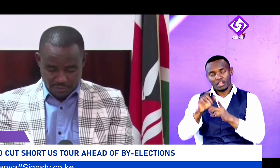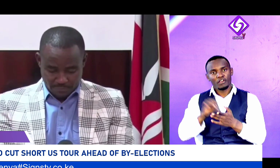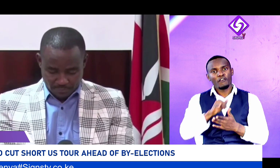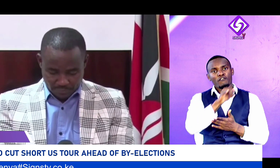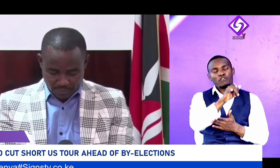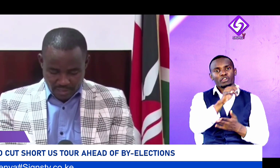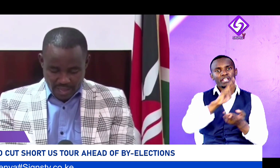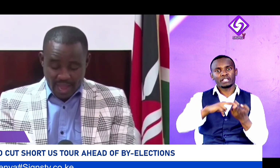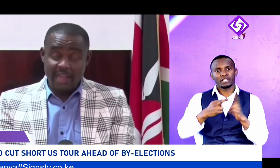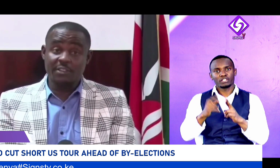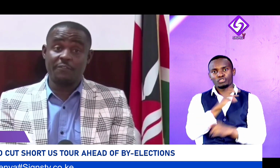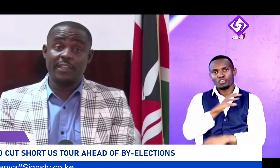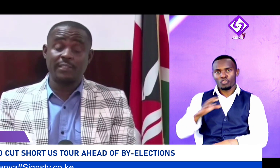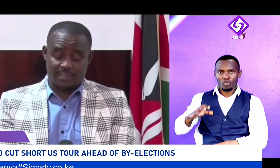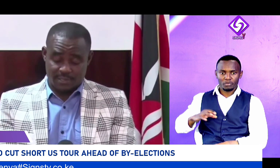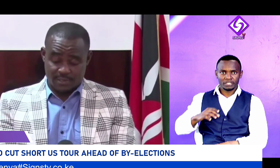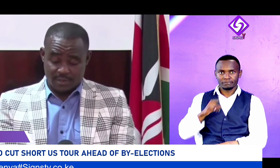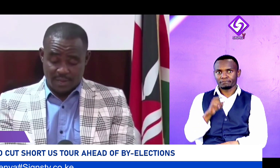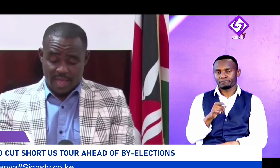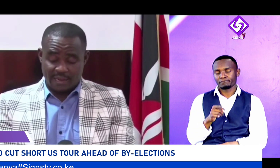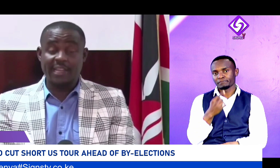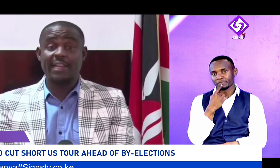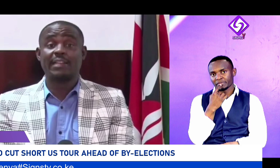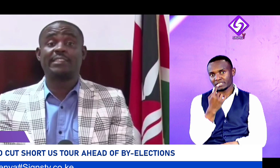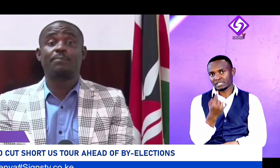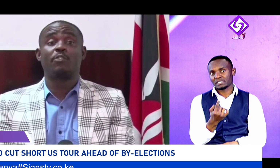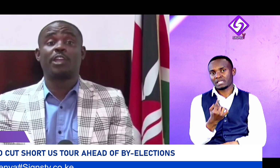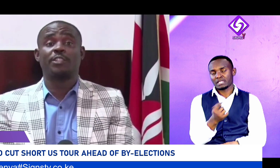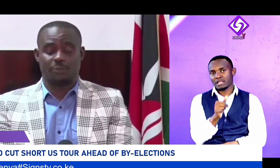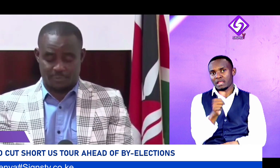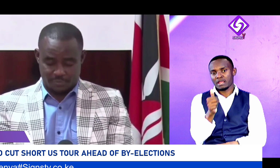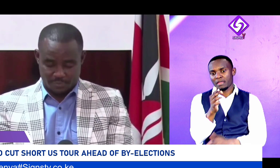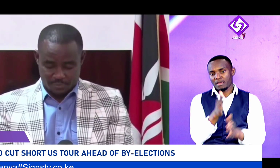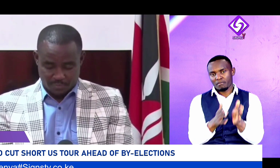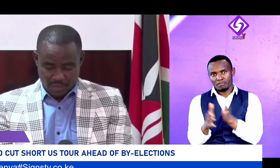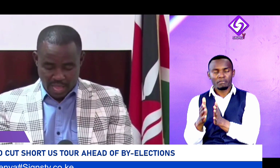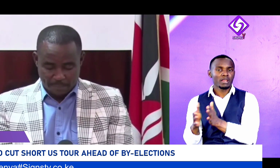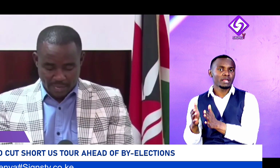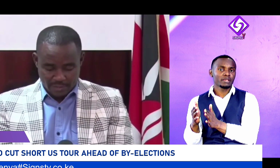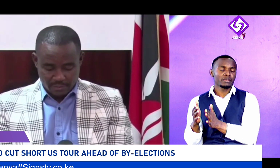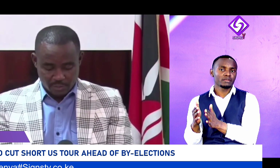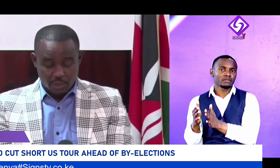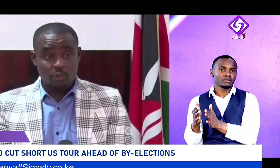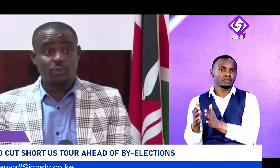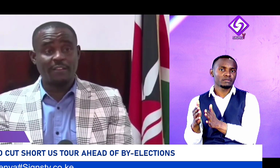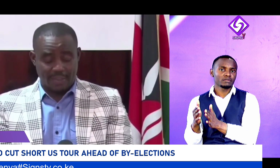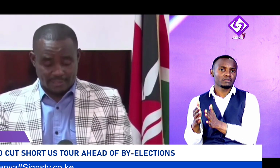Committee has revealed another calculated provocation, a plan to divert